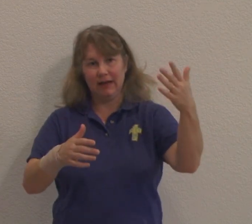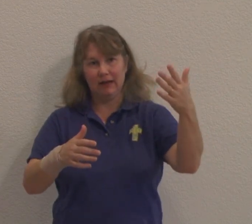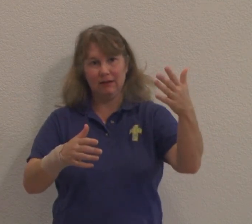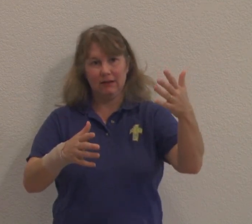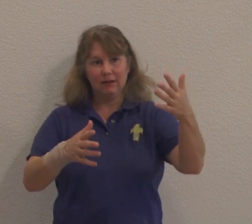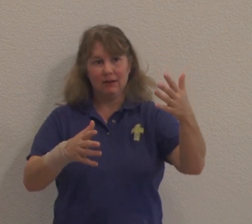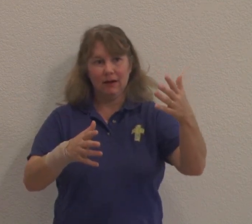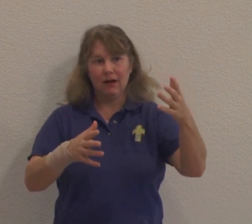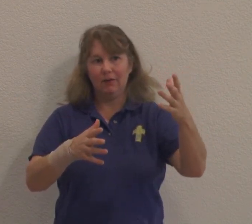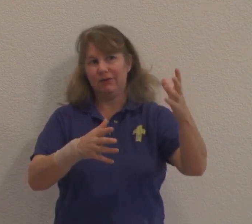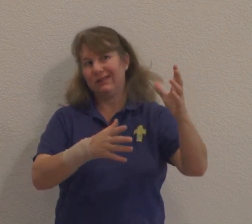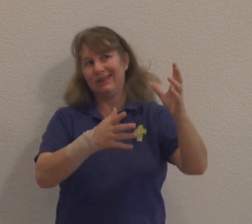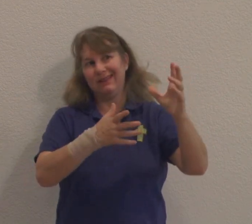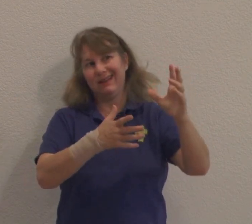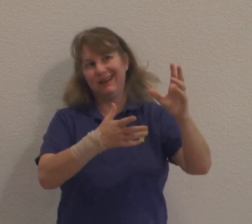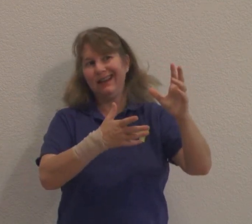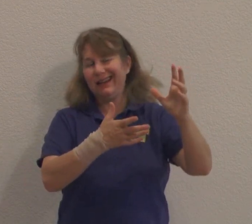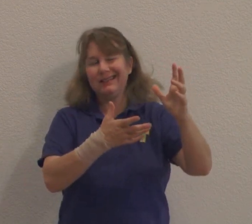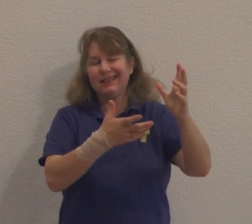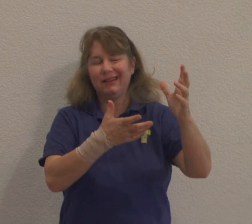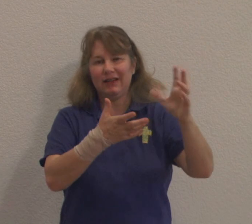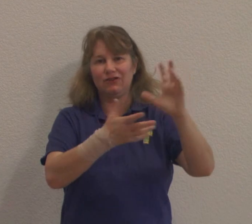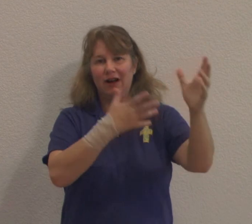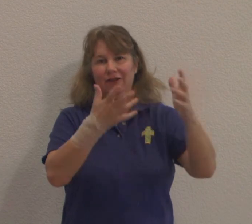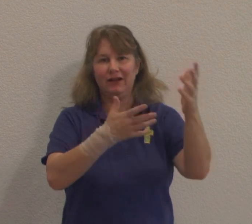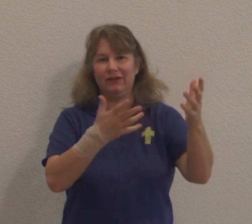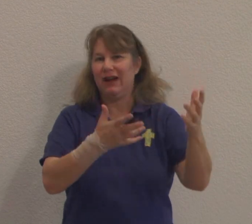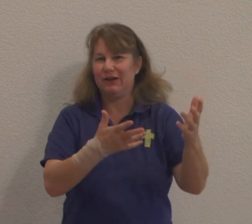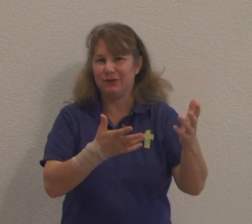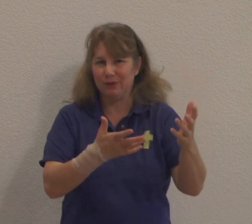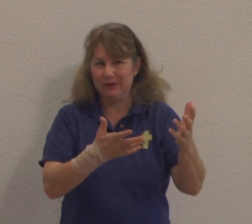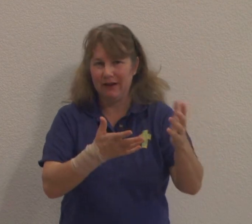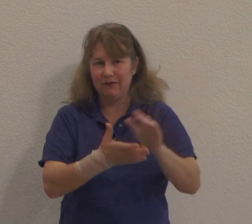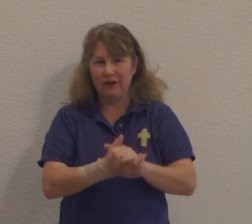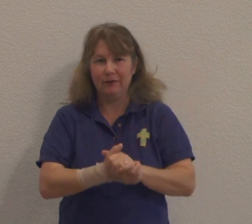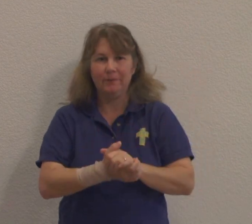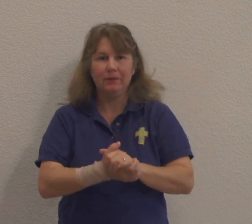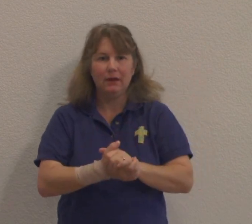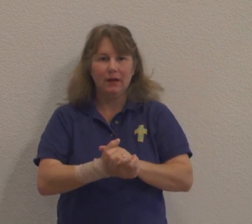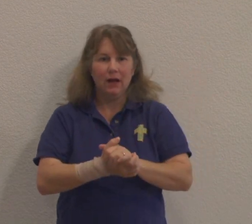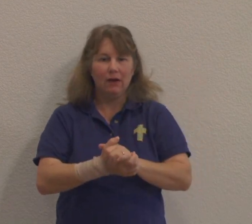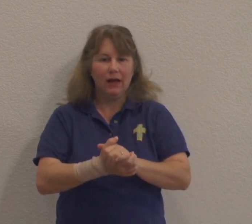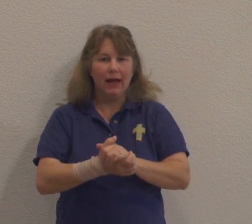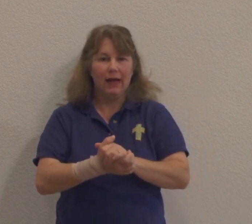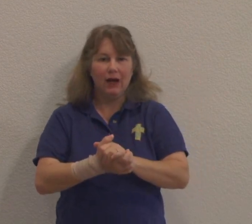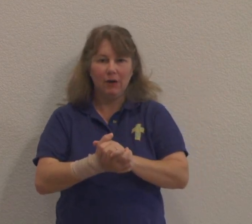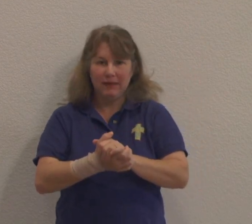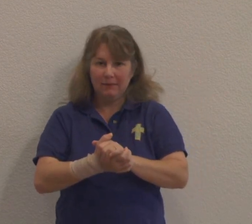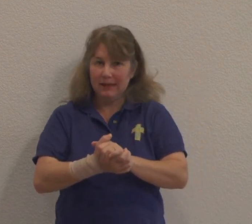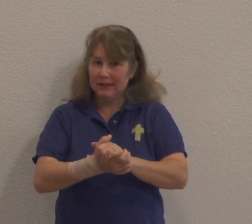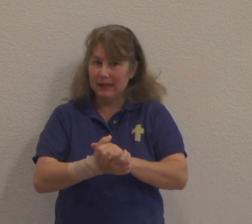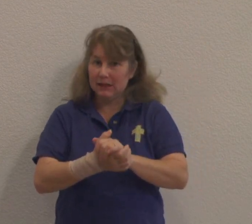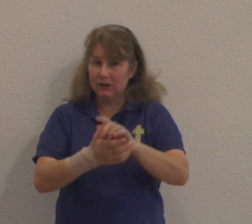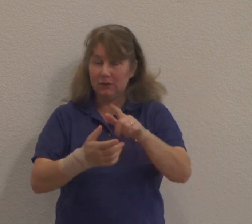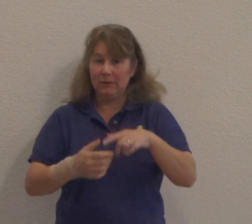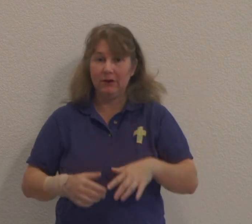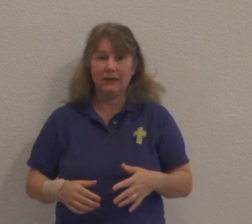that just giving God, yeah, just a little extra honor. I don't know how else to word that for you. Okay, I hope that makes sense. I'll do it one more